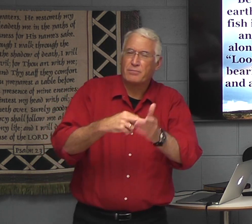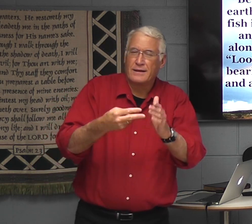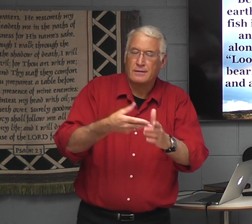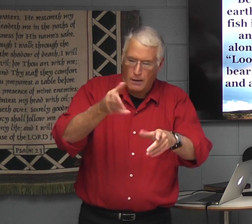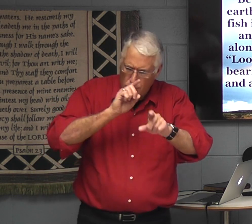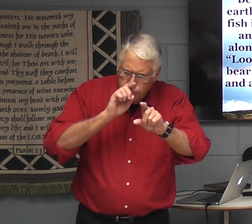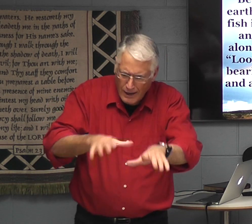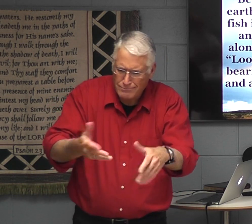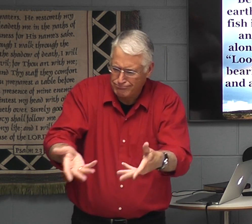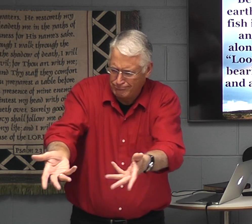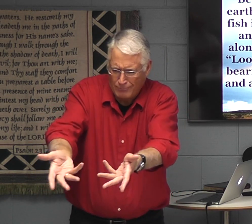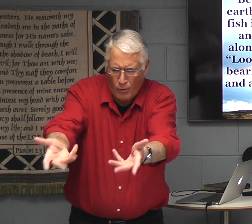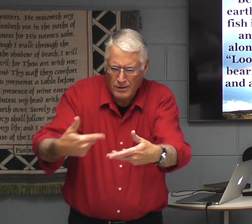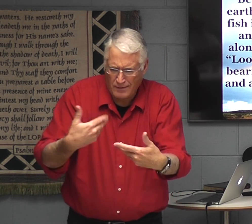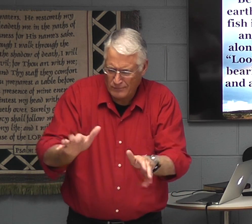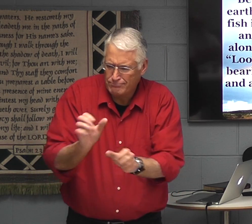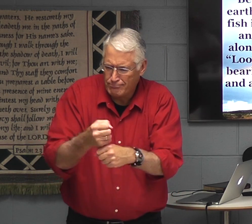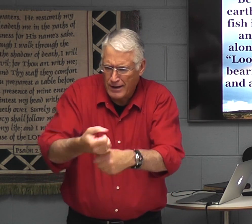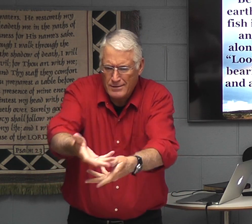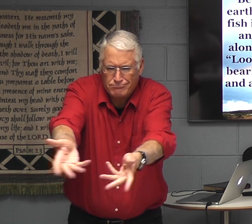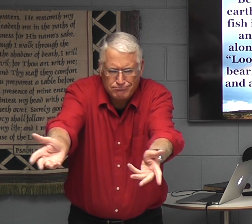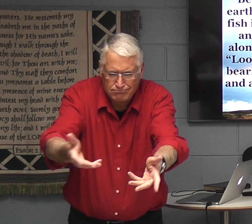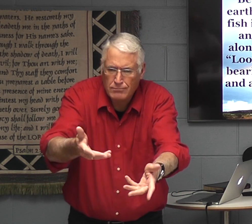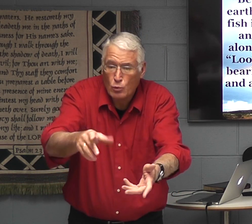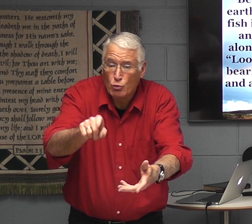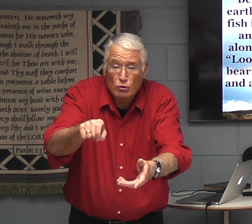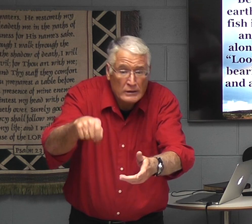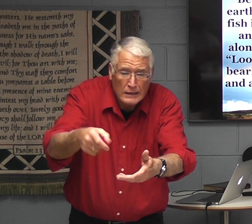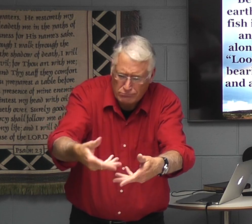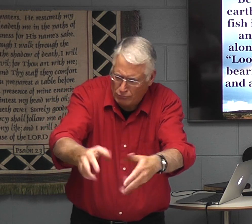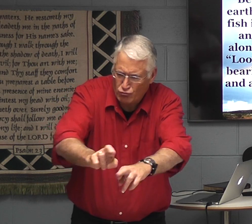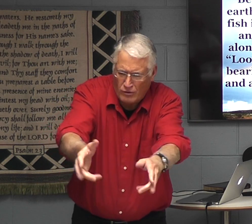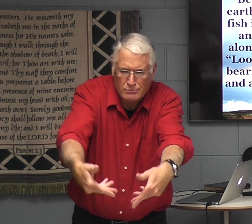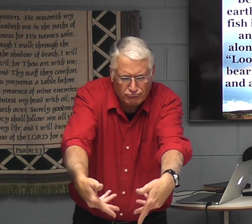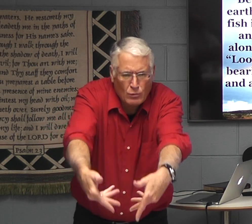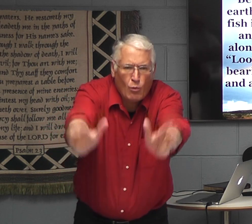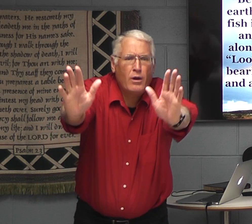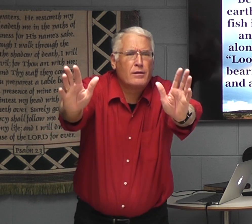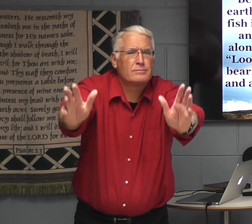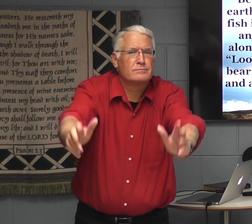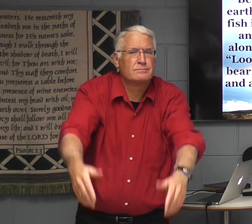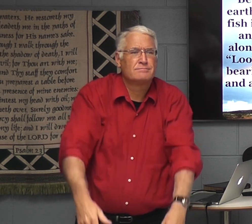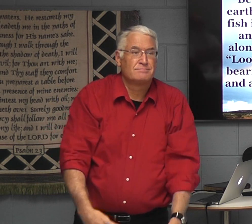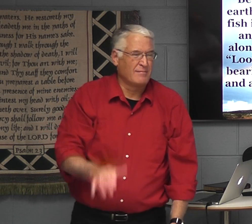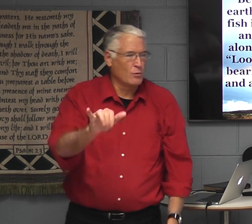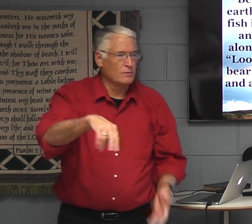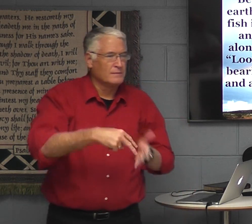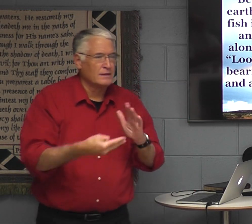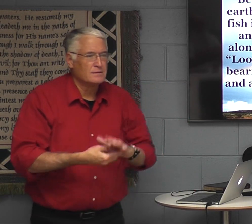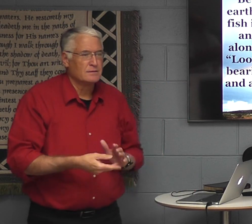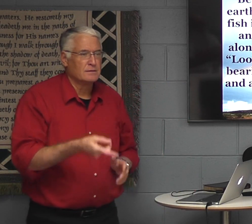look, go ahead. That just means he's given them blessings. He's made everything for them. Anything that he needs, it's already there.